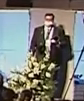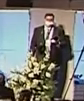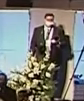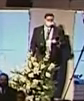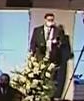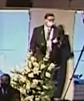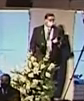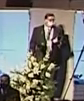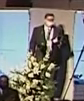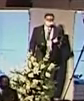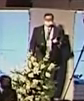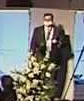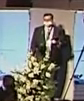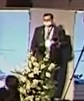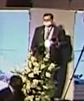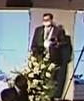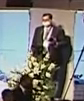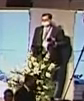enter.